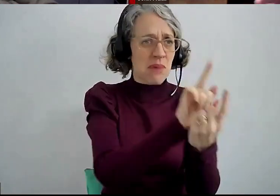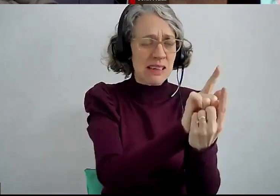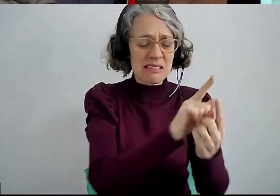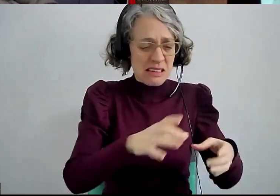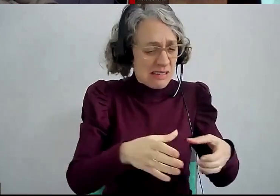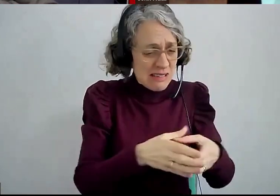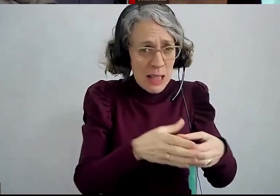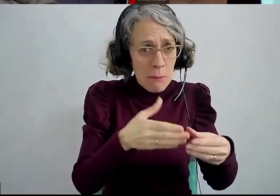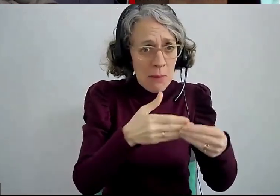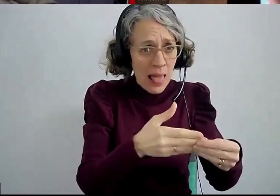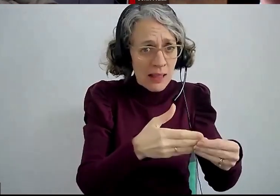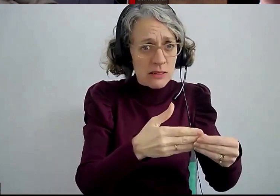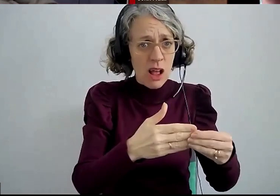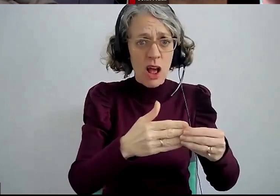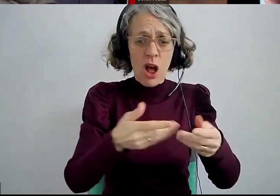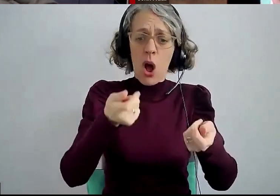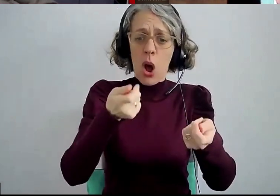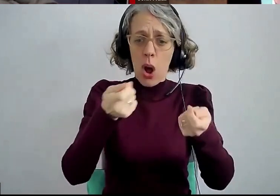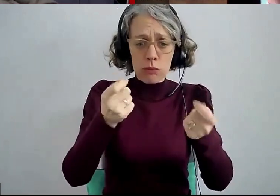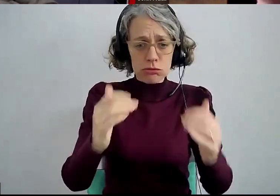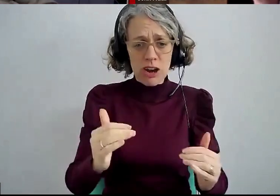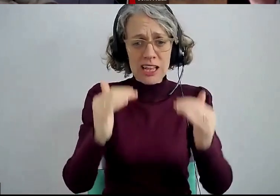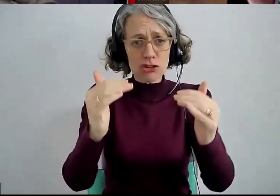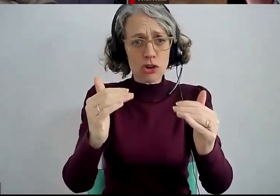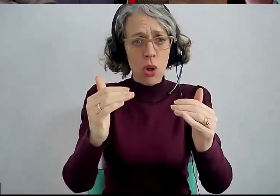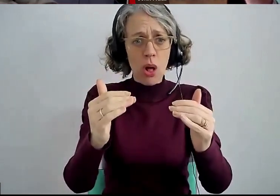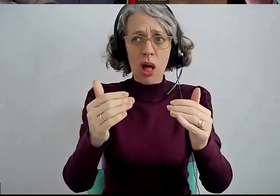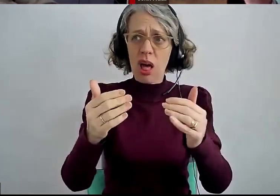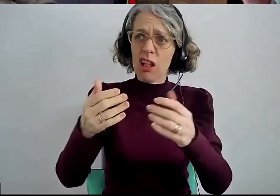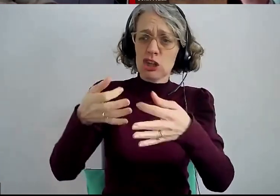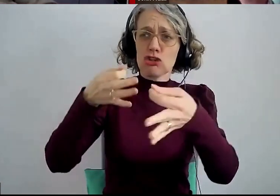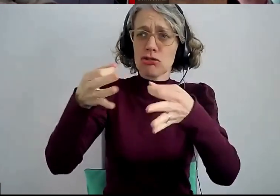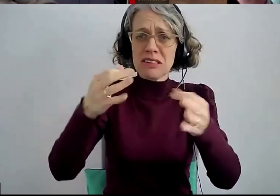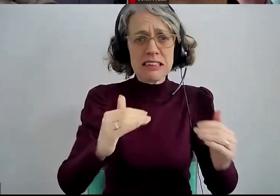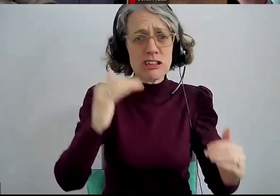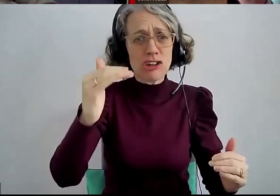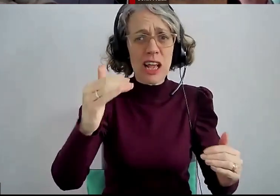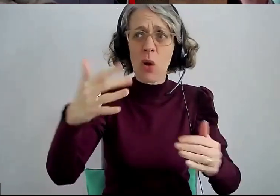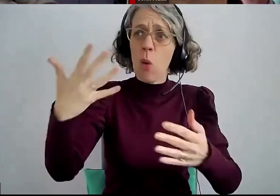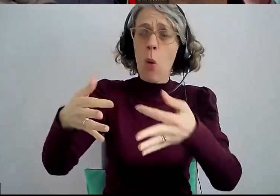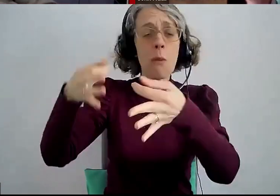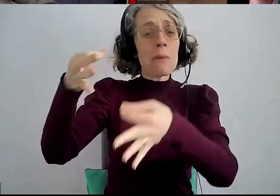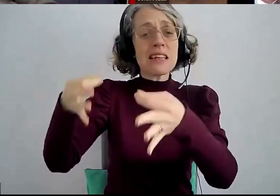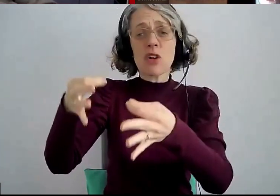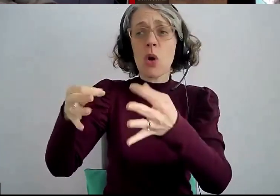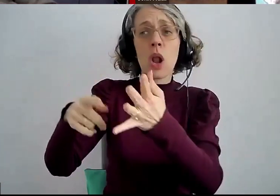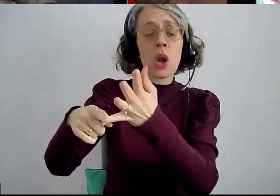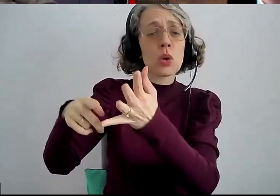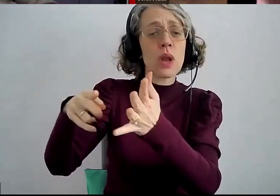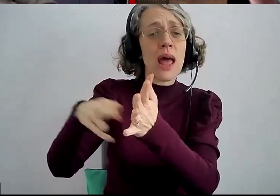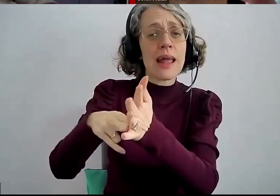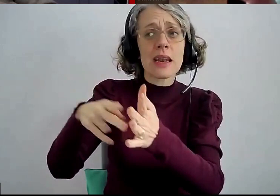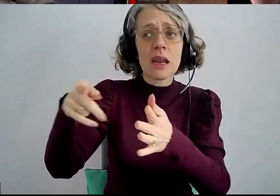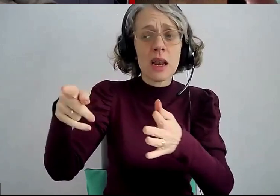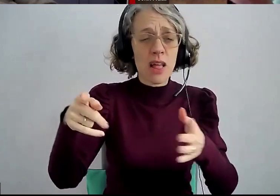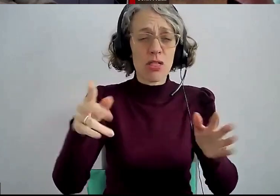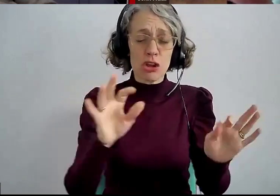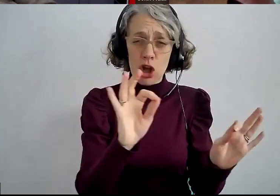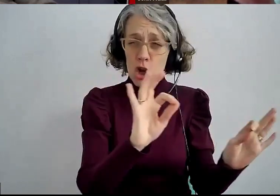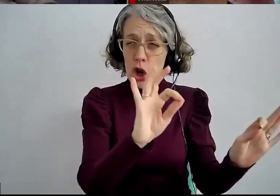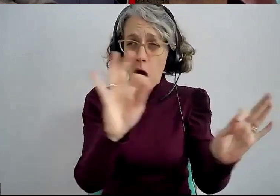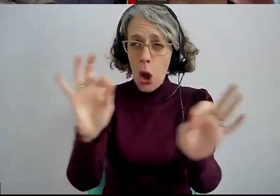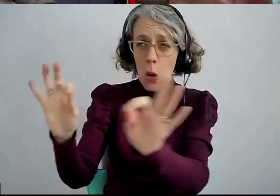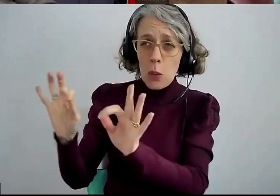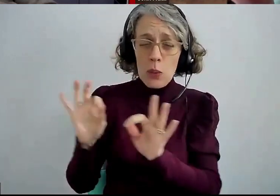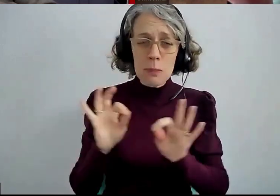operational level, strategic level, or even political level with the United Nations, is there is nobody